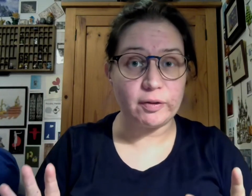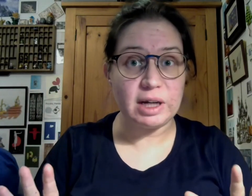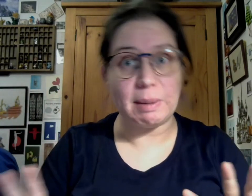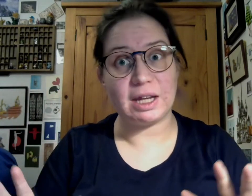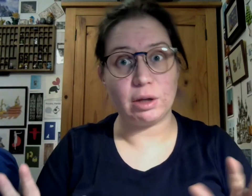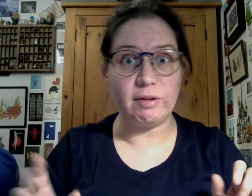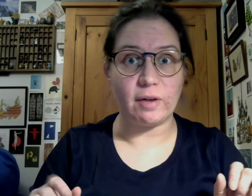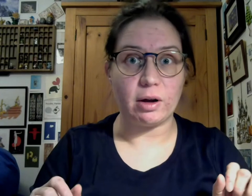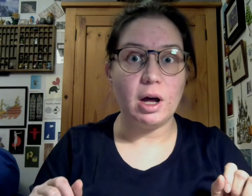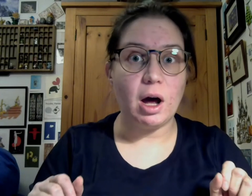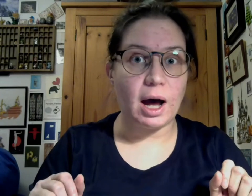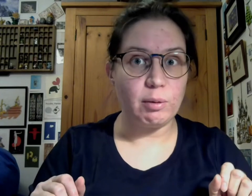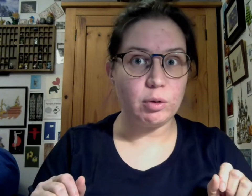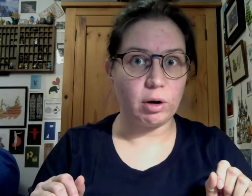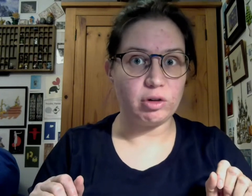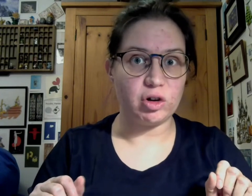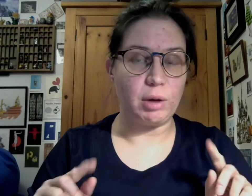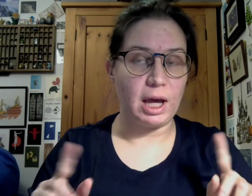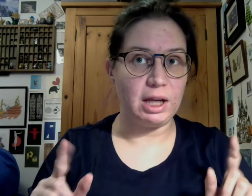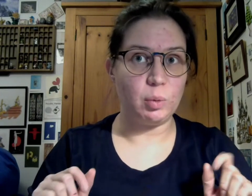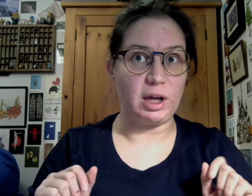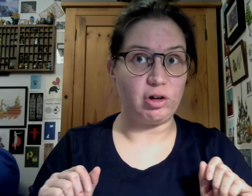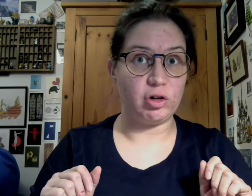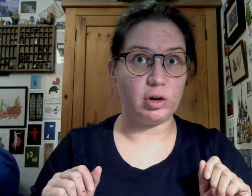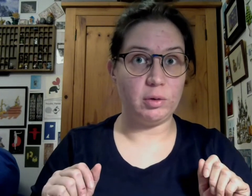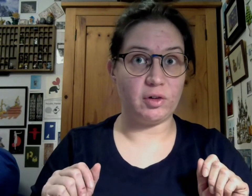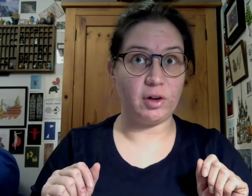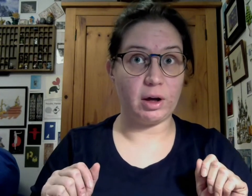free, I will grant you any wish you desire.